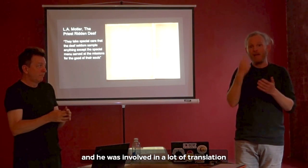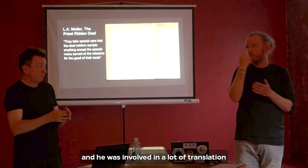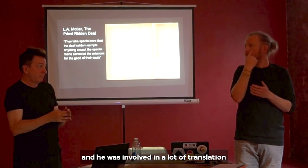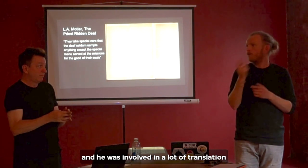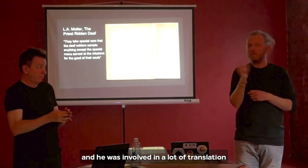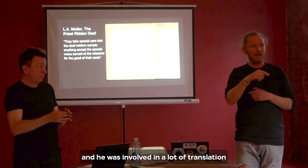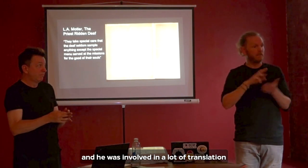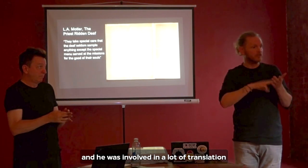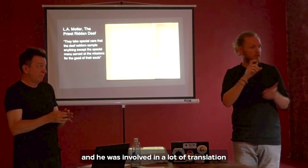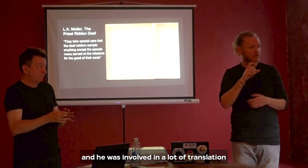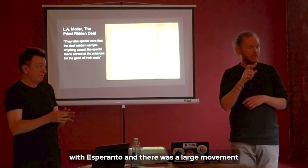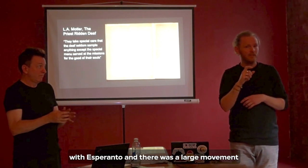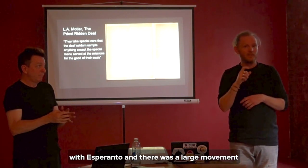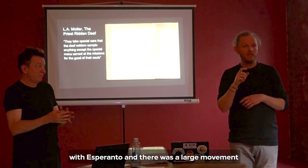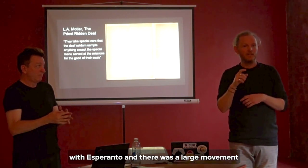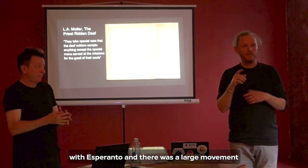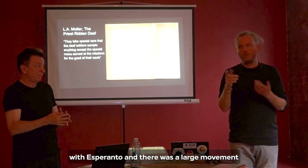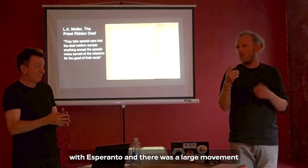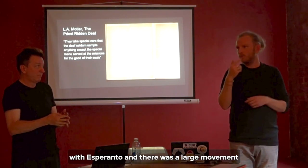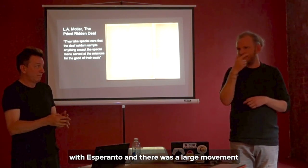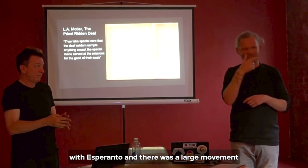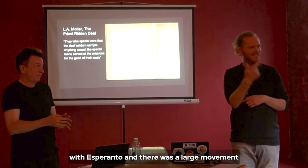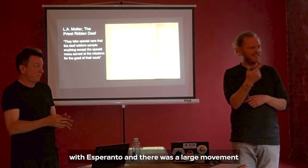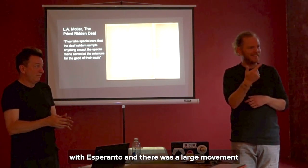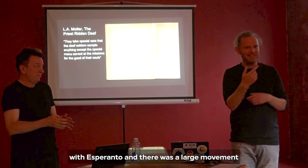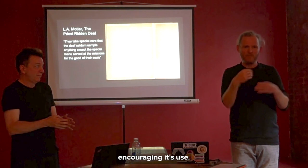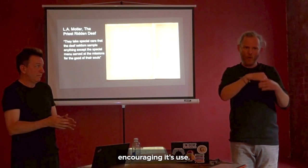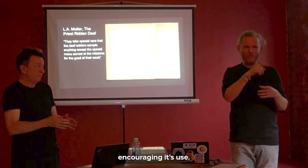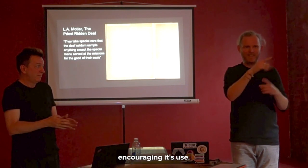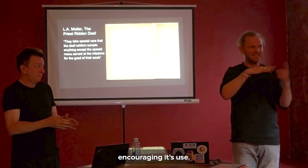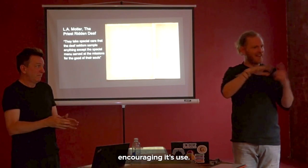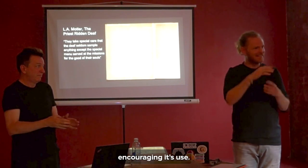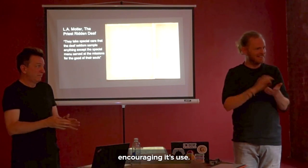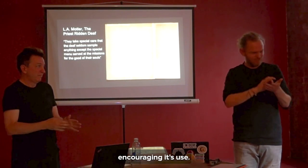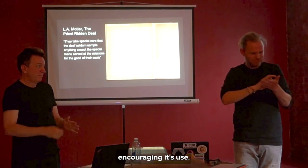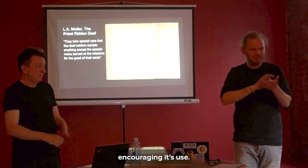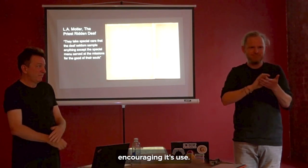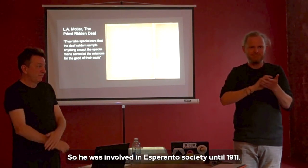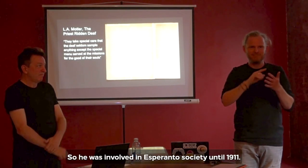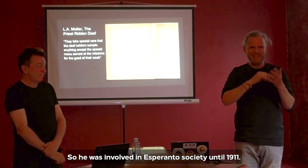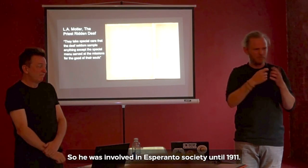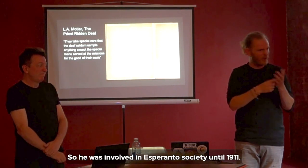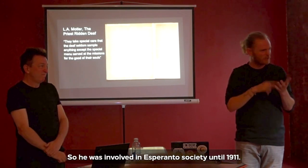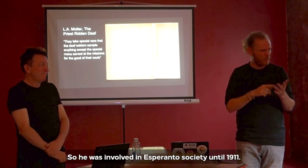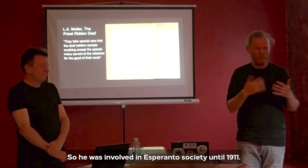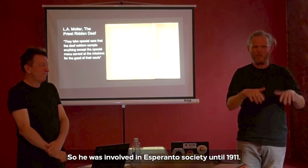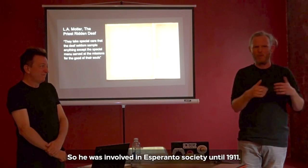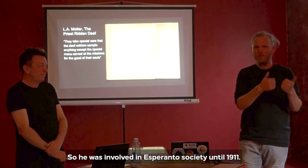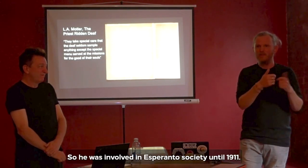in a lot of translation with Esperanto, and there was a large movement encouraging its use. So he was involved in the Esperanto Society,